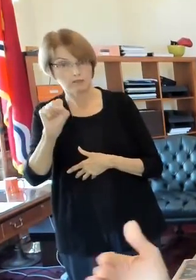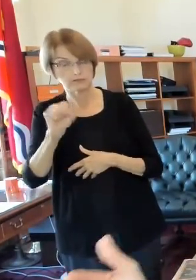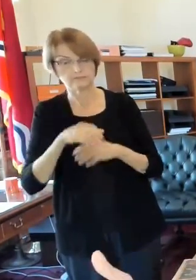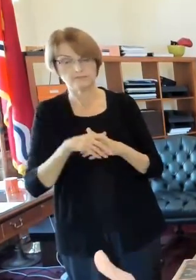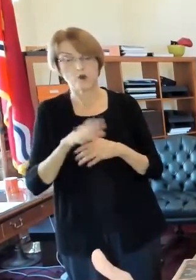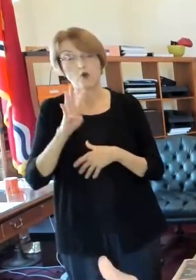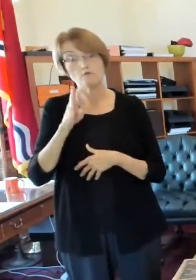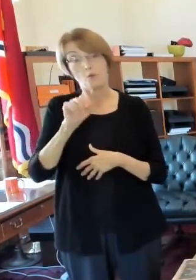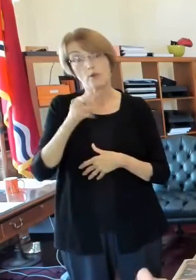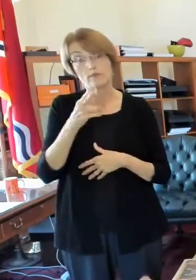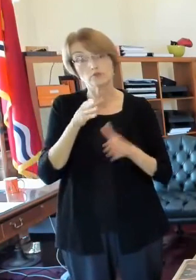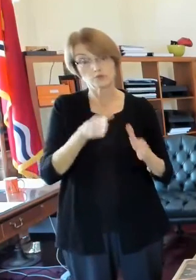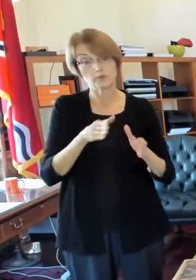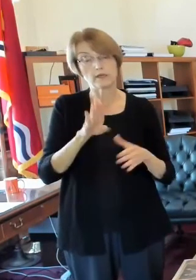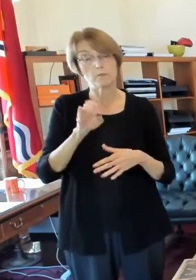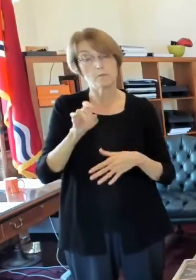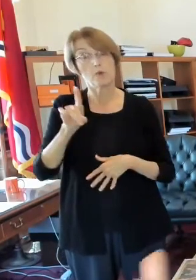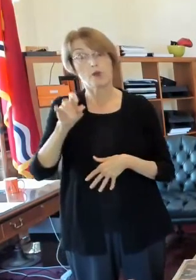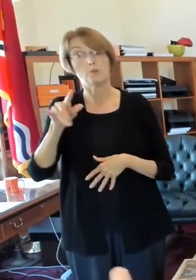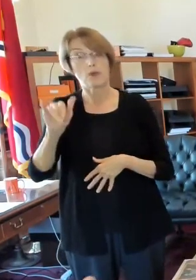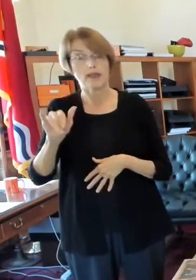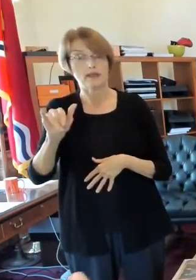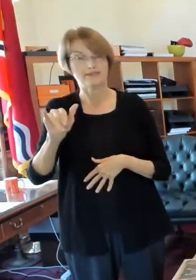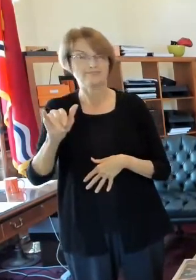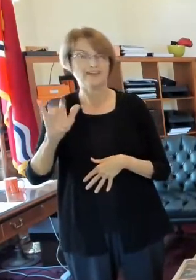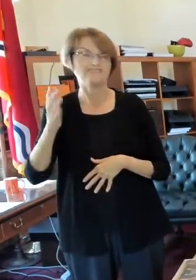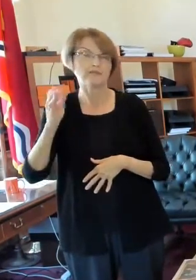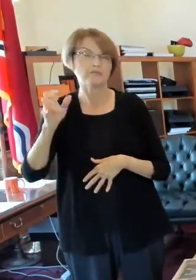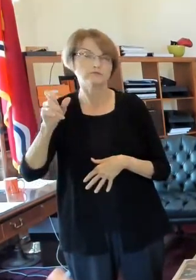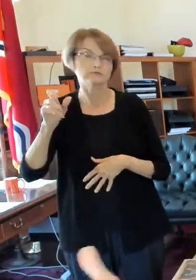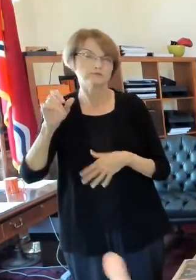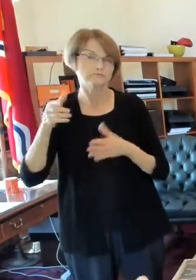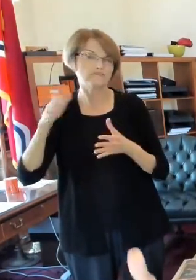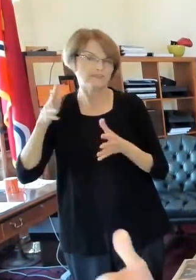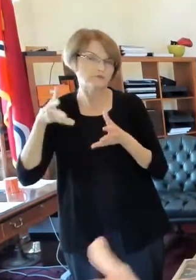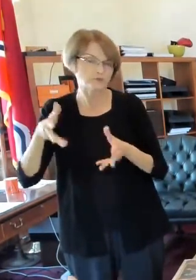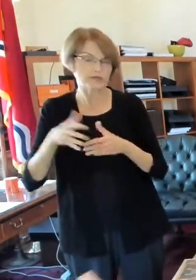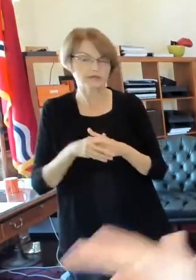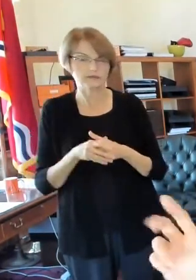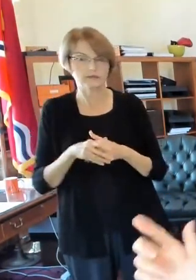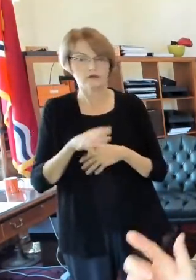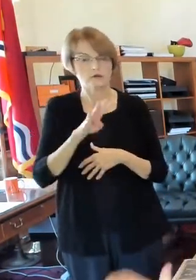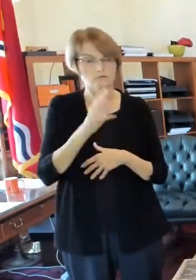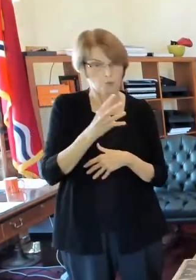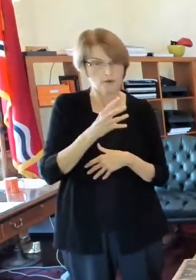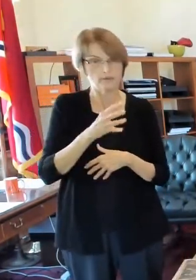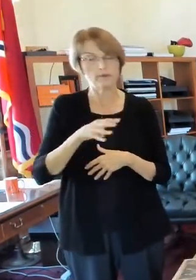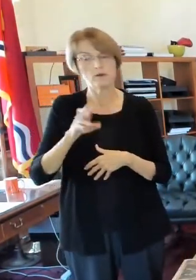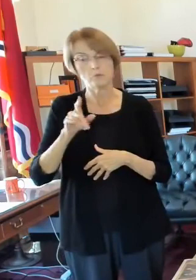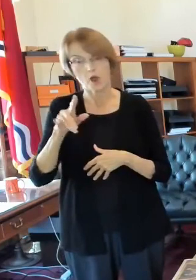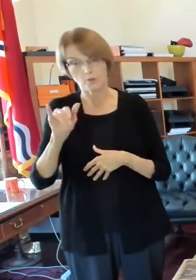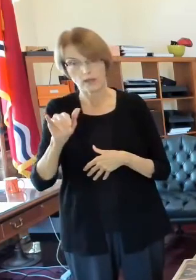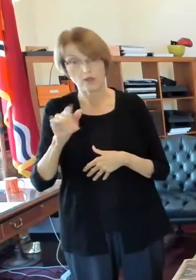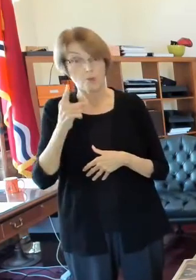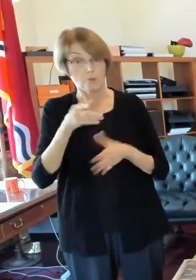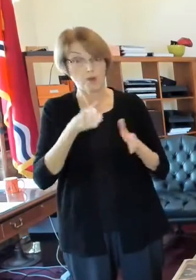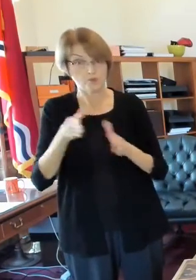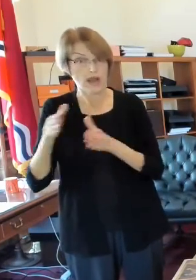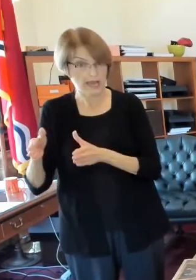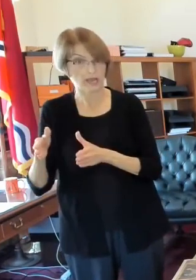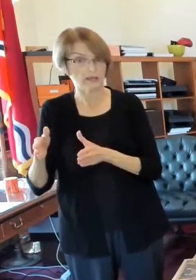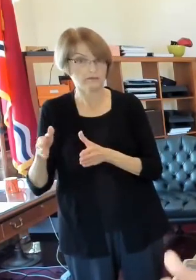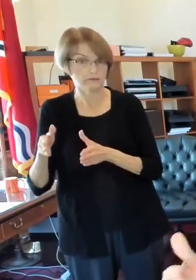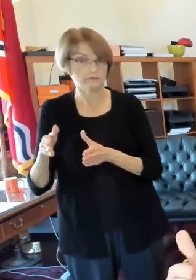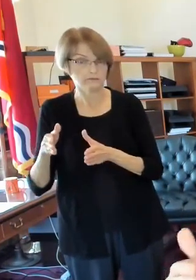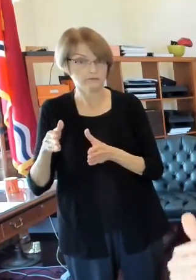and on Broadway, and Broadway's would be 5th Street if we called it that. So on 4th Street and Broadway, which are one-way roads, there